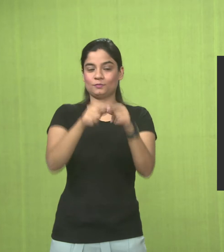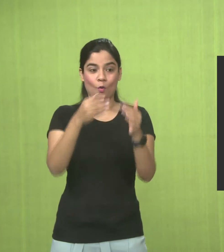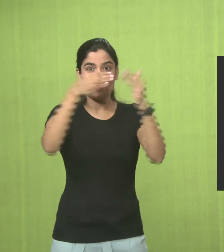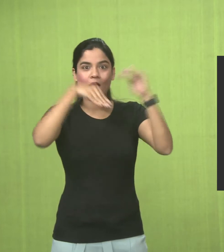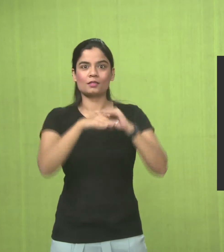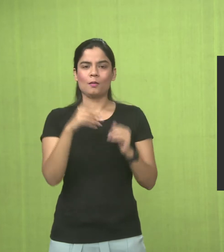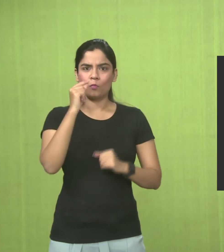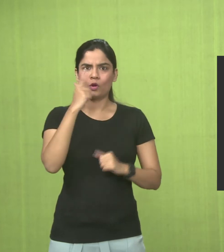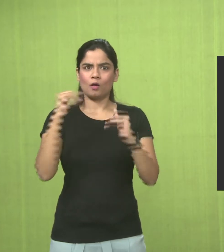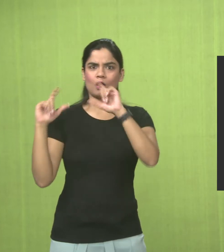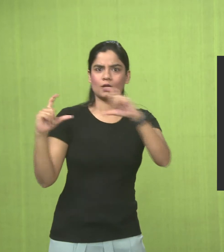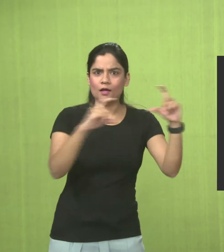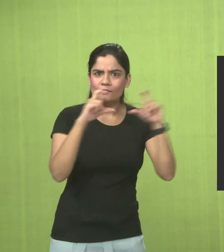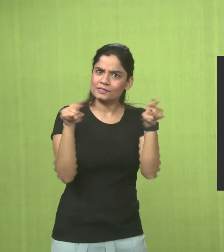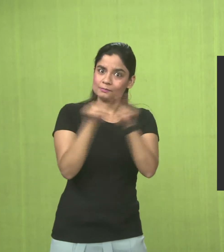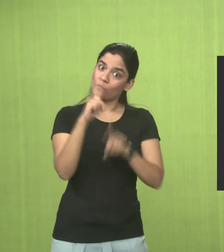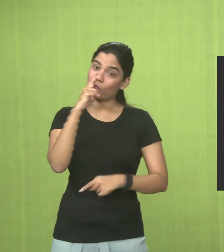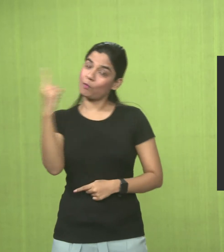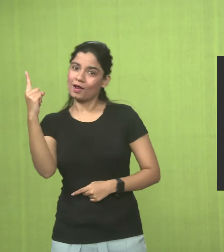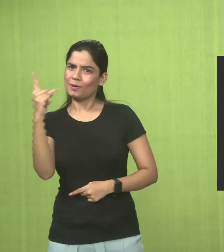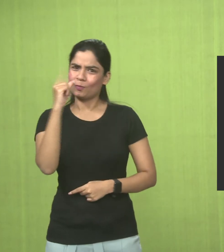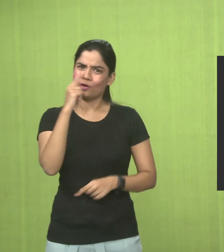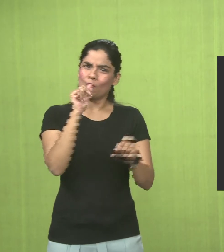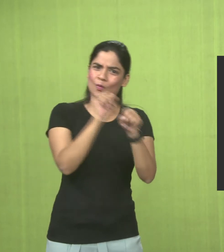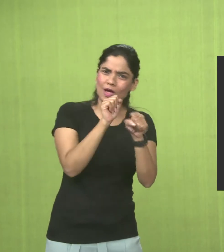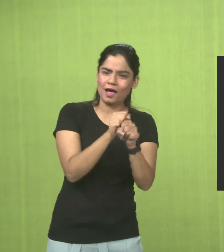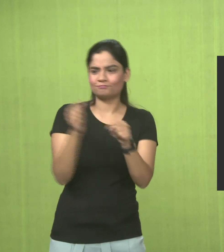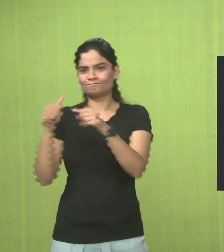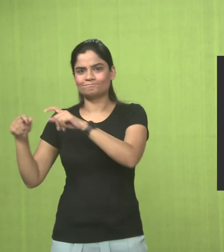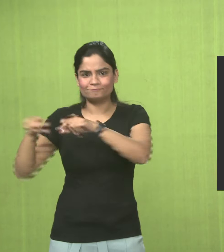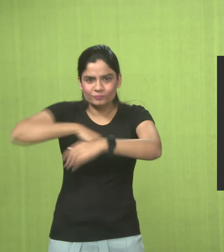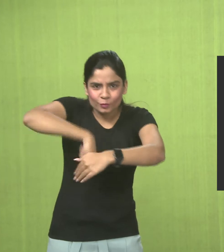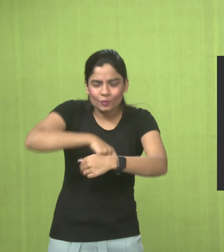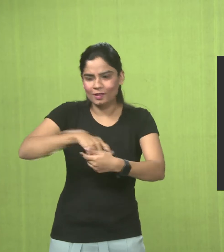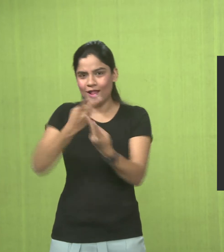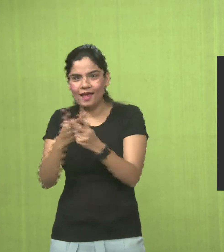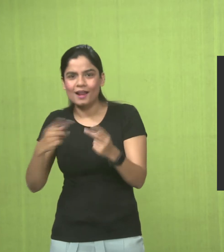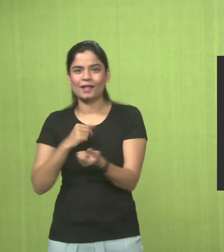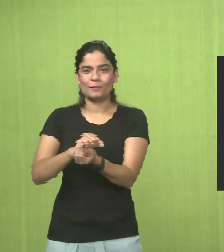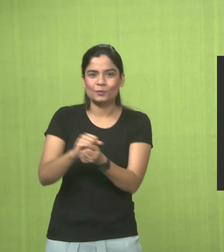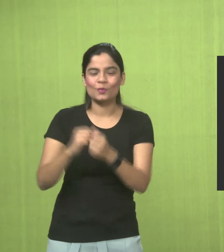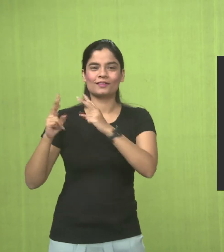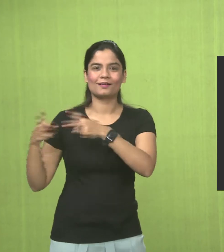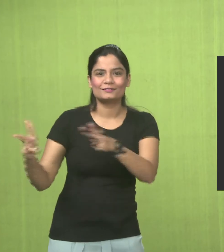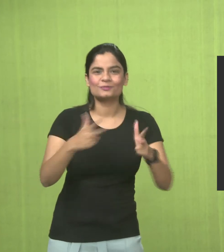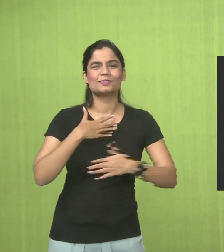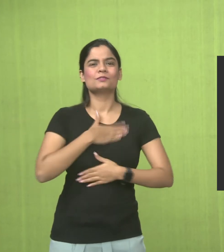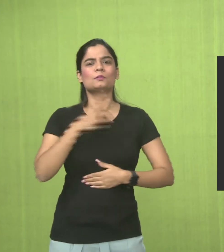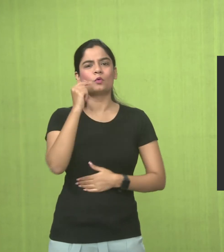Why it is for both boys, girls, men and women? Because boys and men are also taking up the responsibilities of